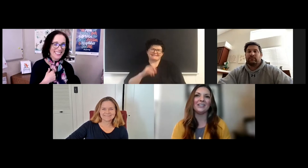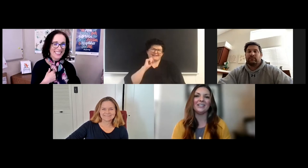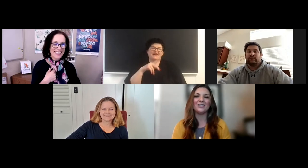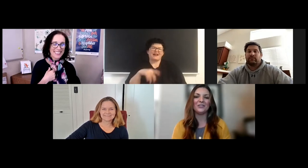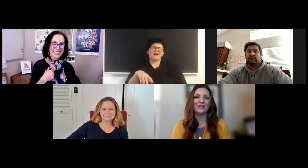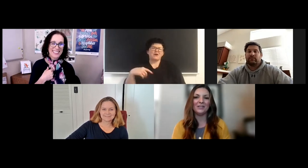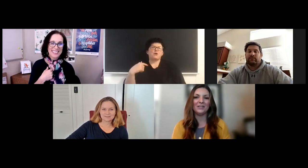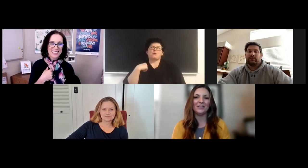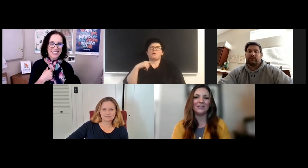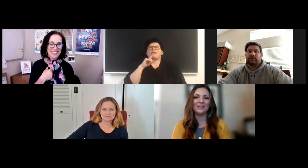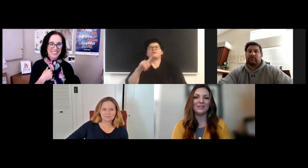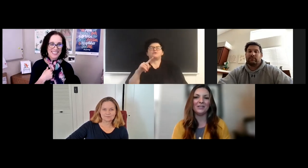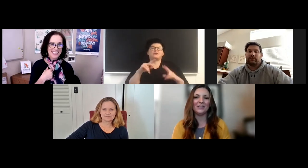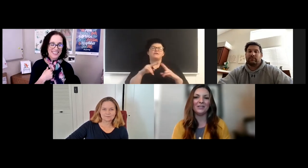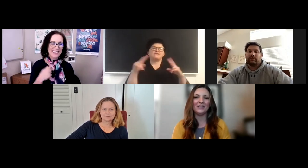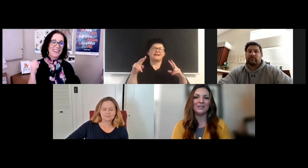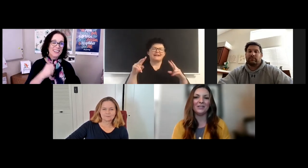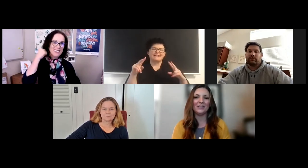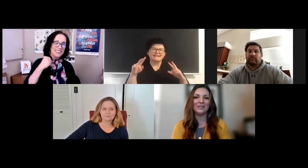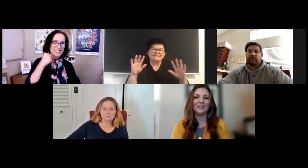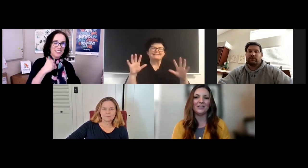We're extremely.